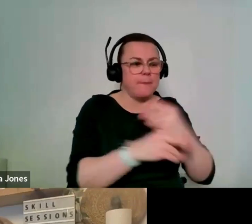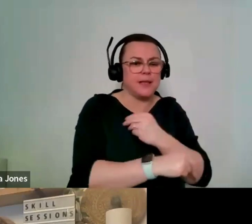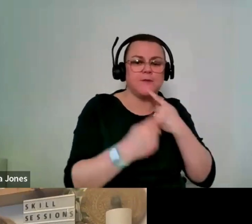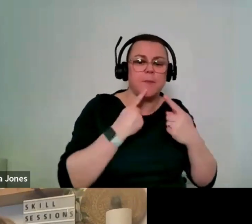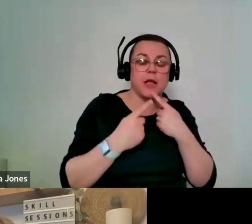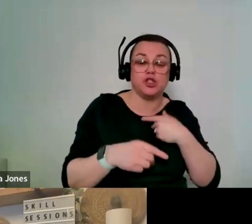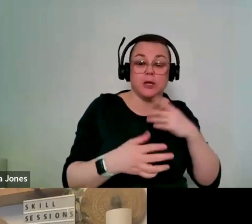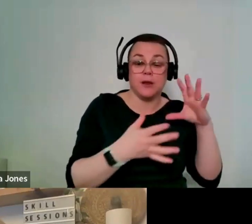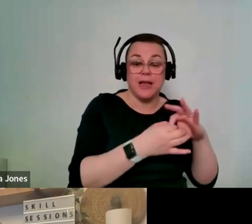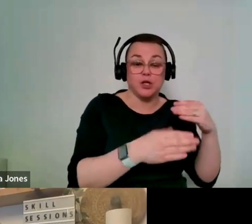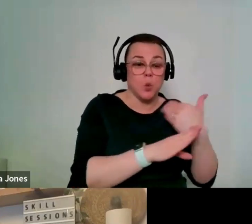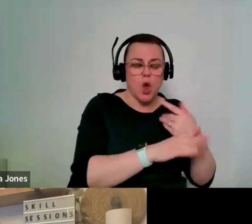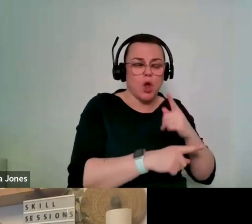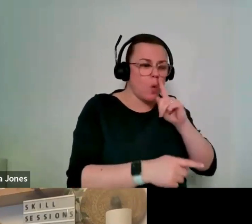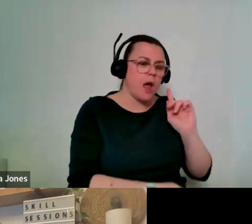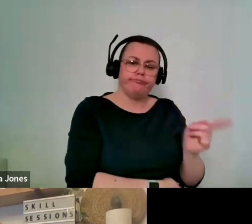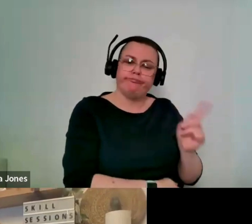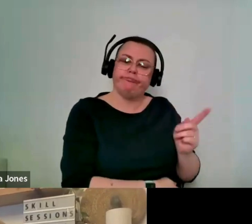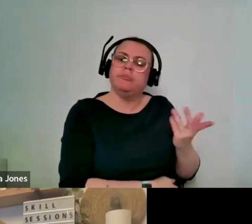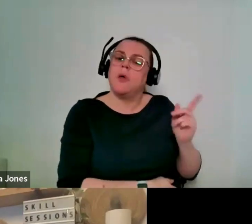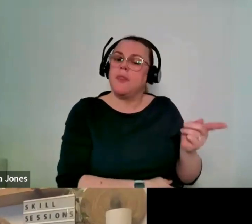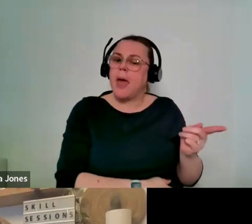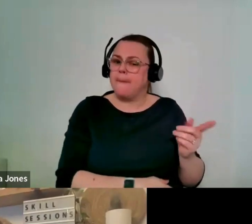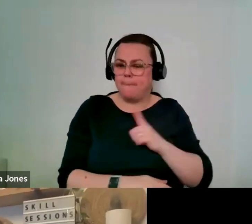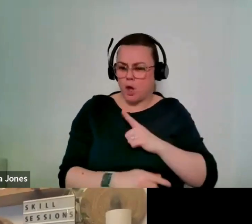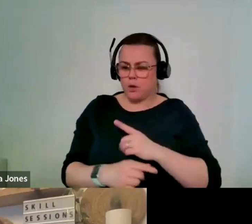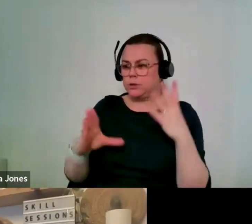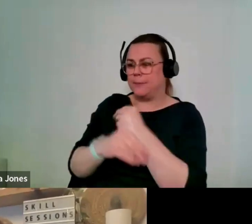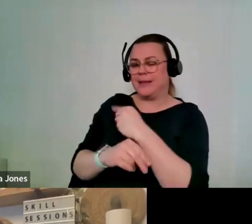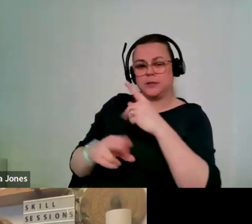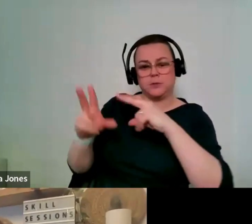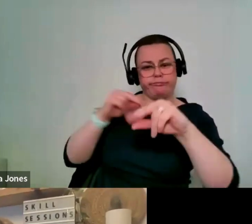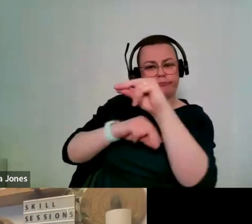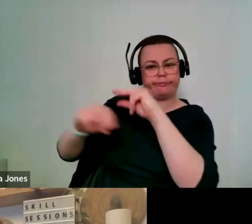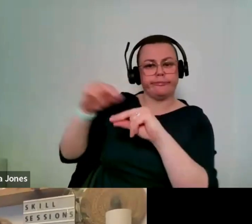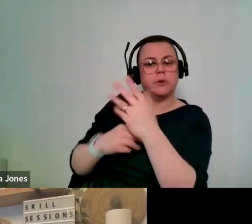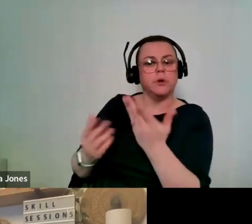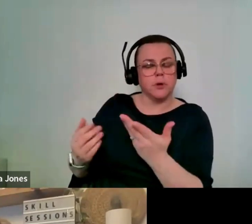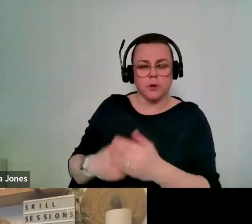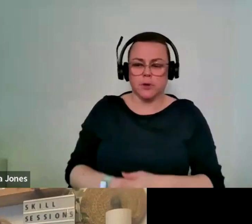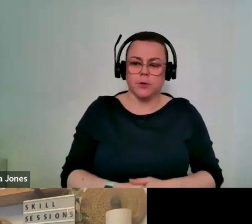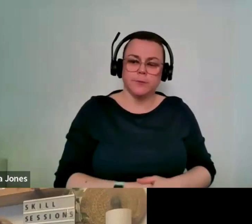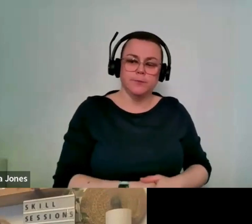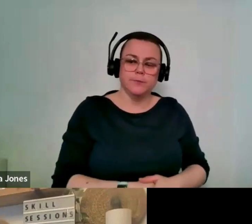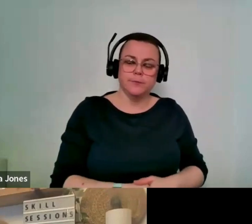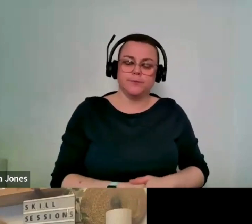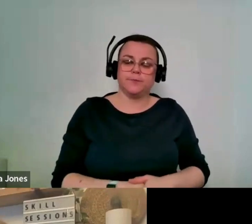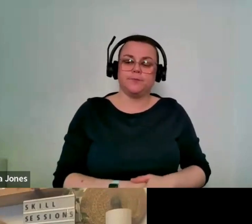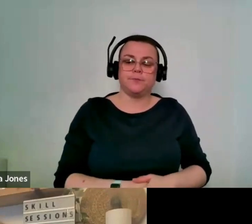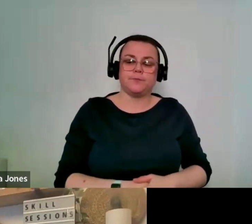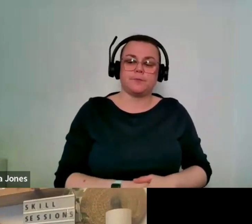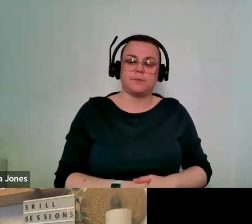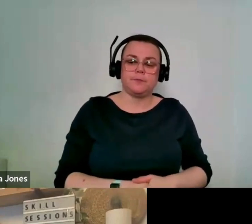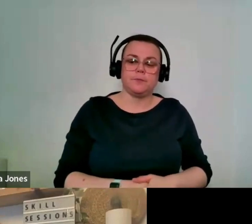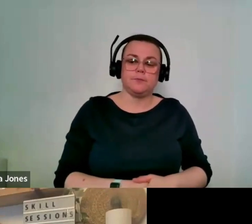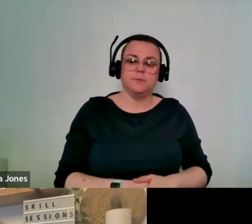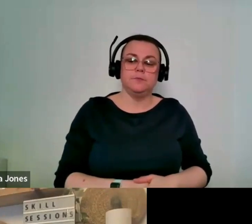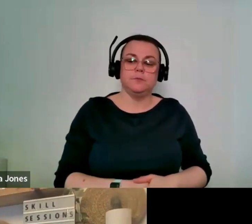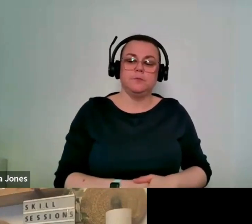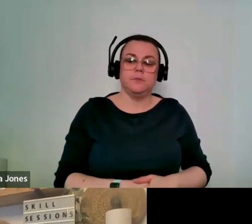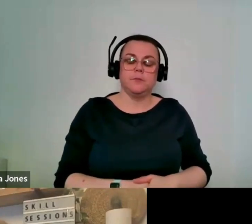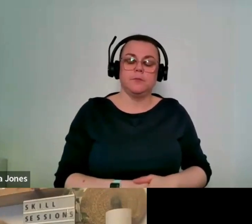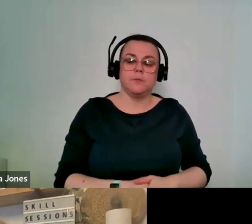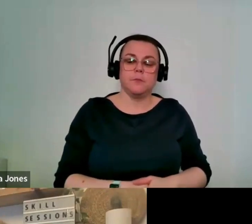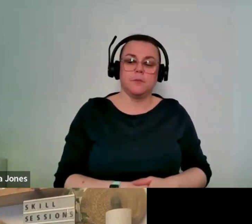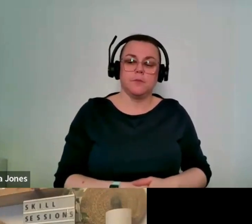observation that someone's made. So yes, thanks for sharing that, Paul. Someone else as well has talked